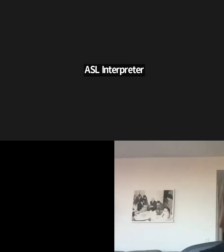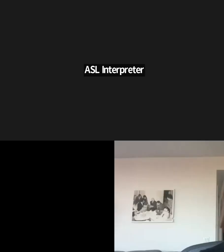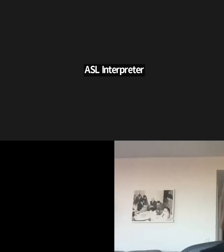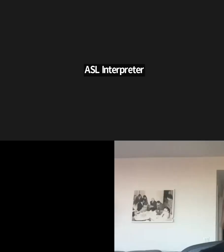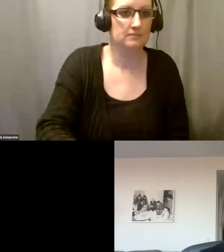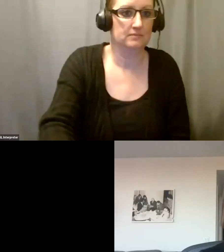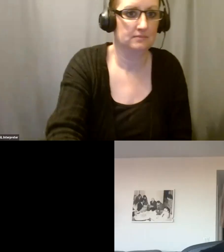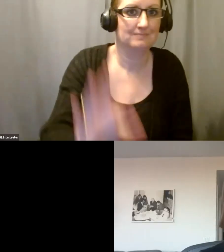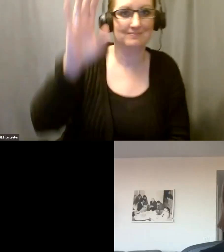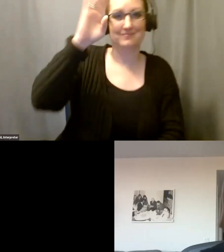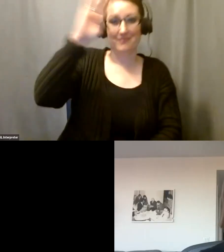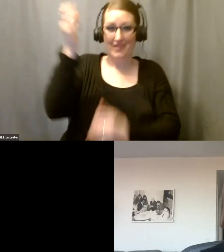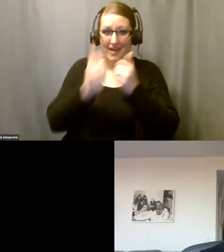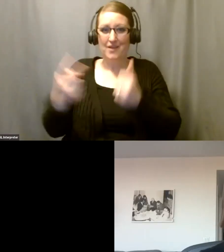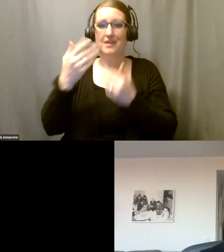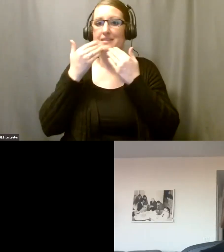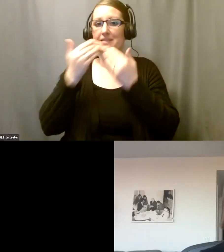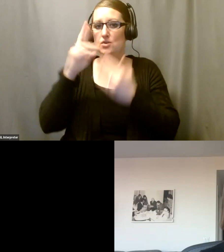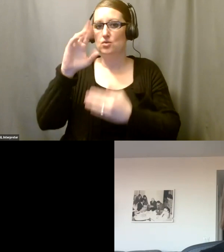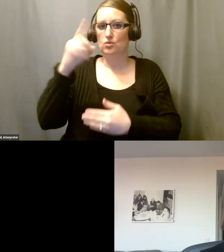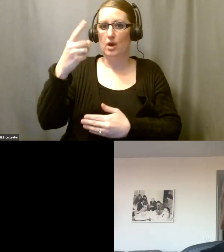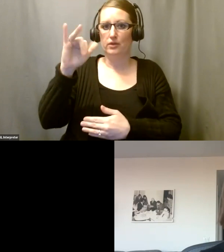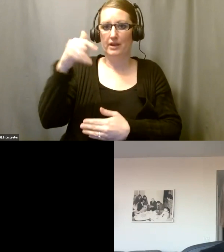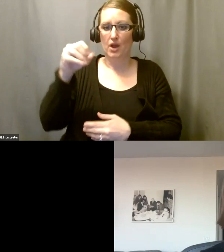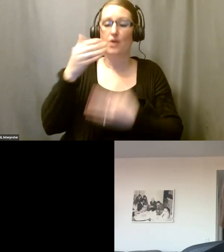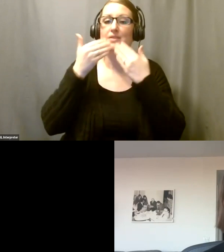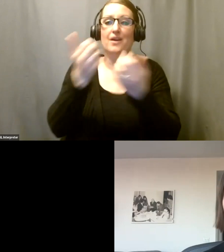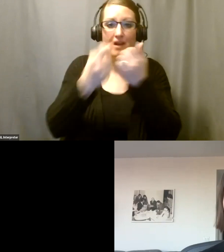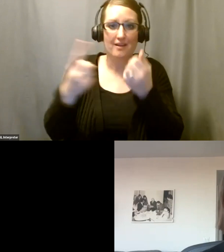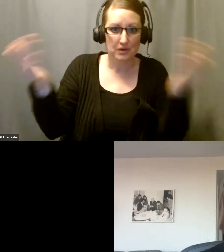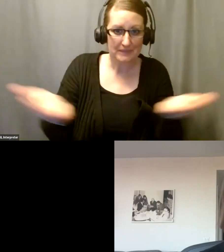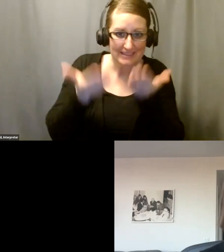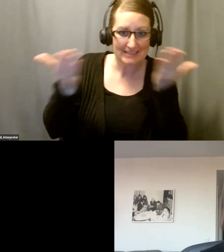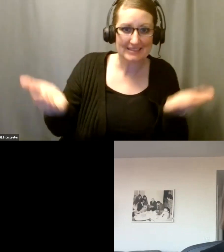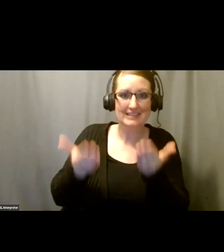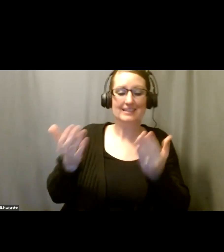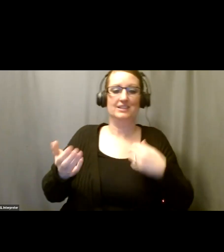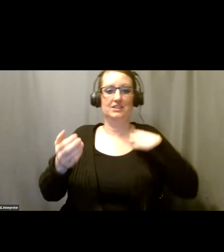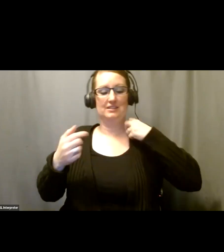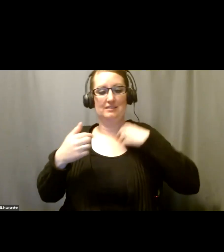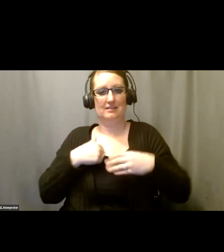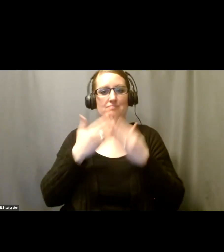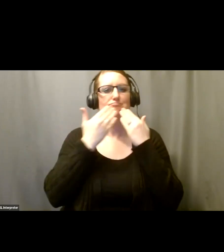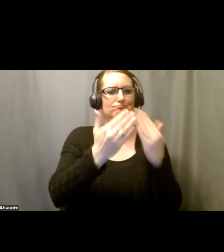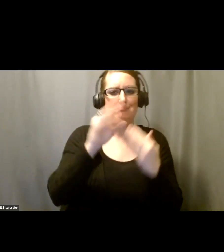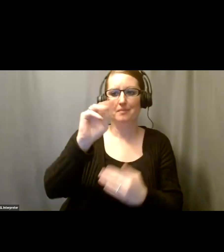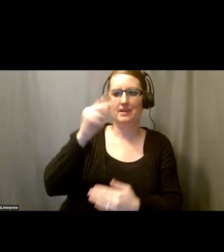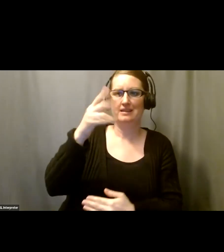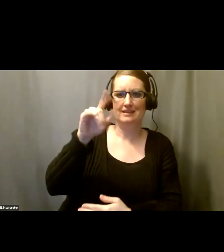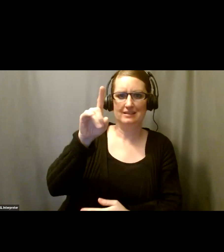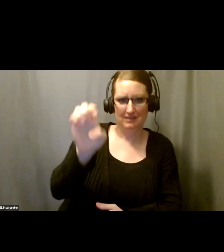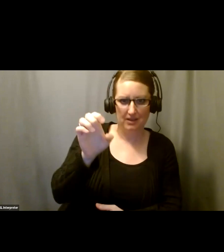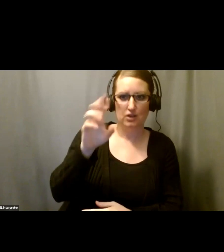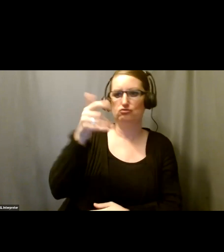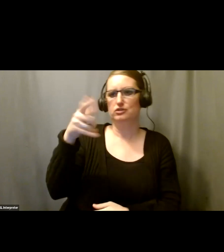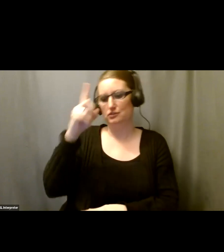Hi, everyone, and thank you for that, Rodrigo. And thank you to everyone for being here. Especially, I send my gratitude to Matilda and Richard for